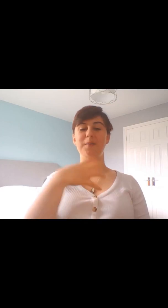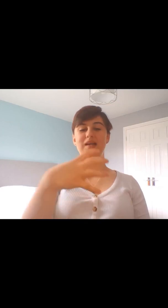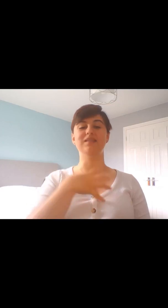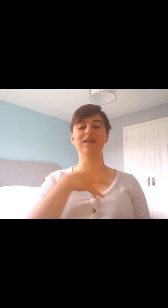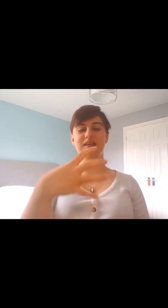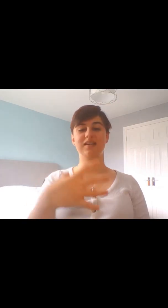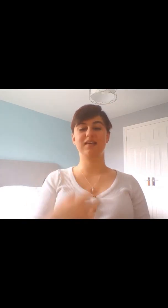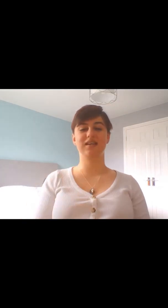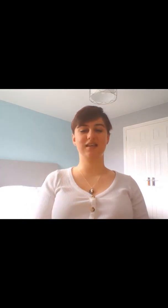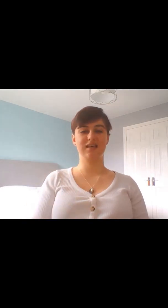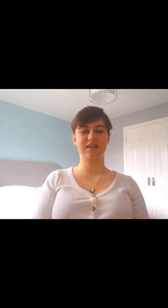amazing,